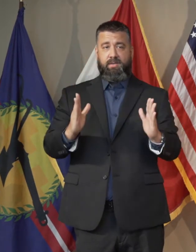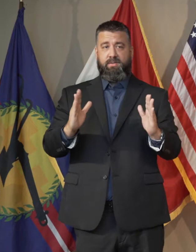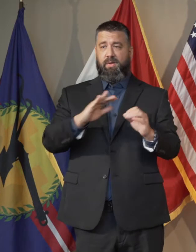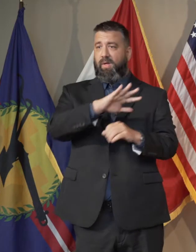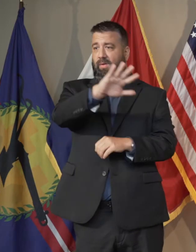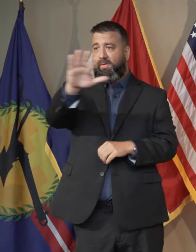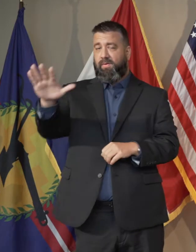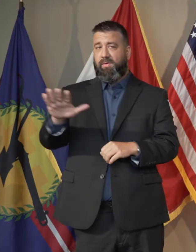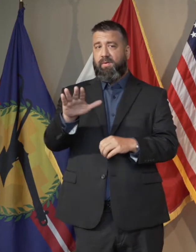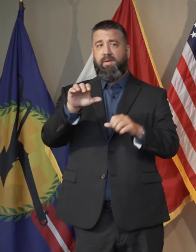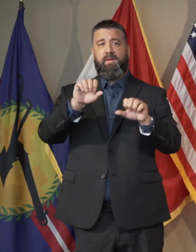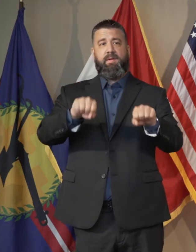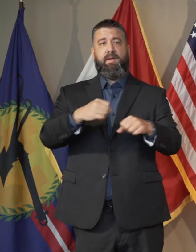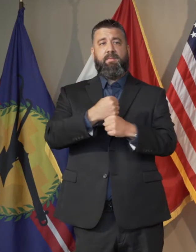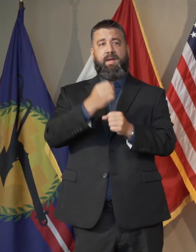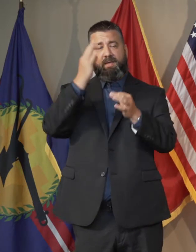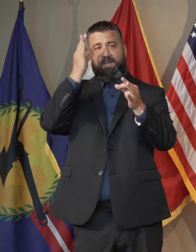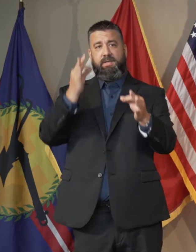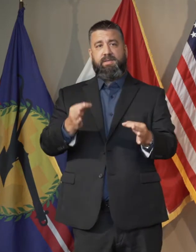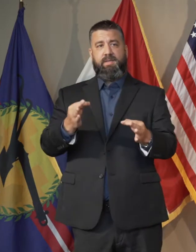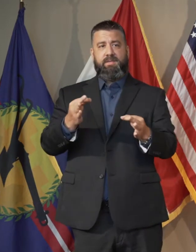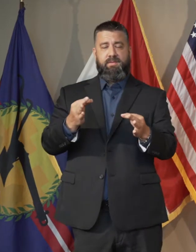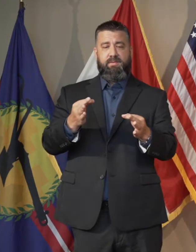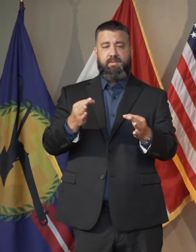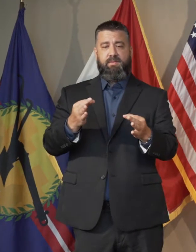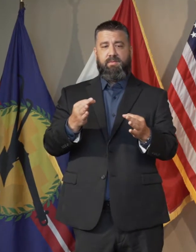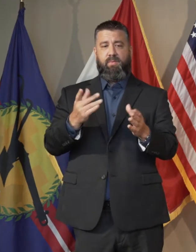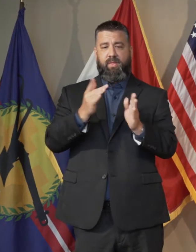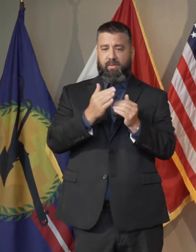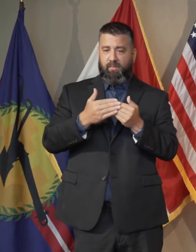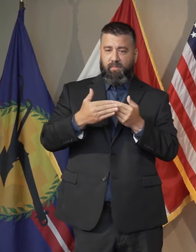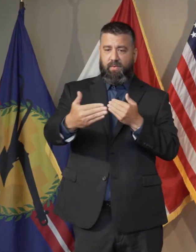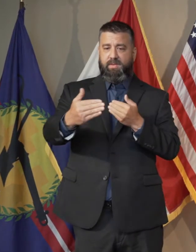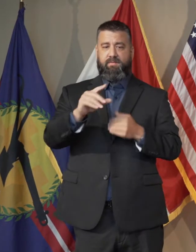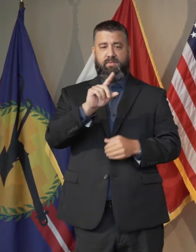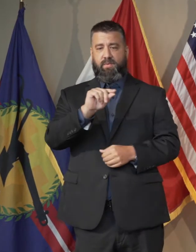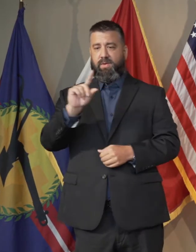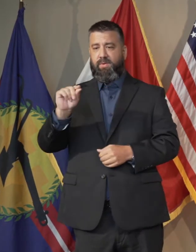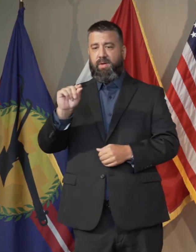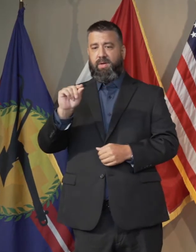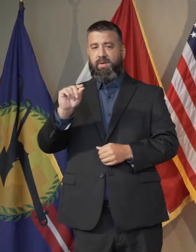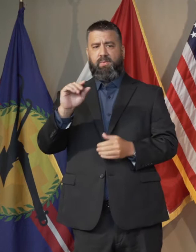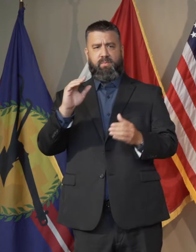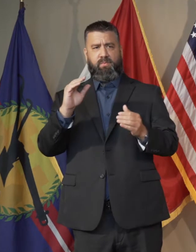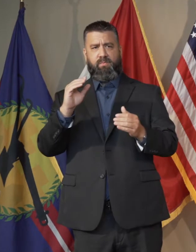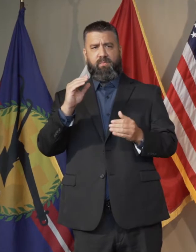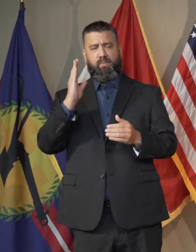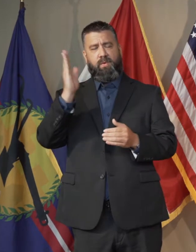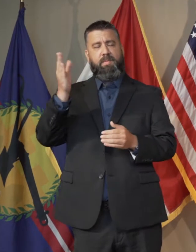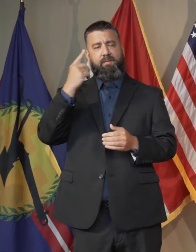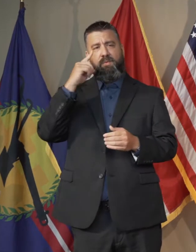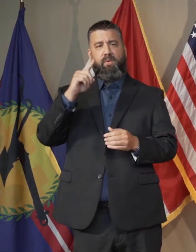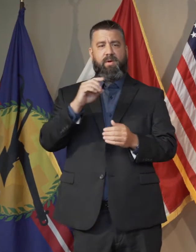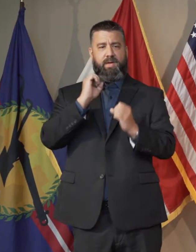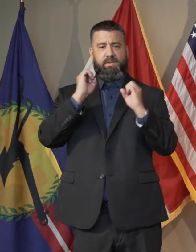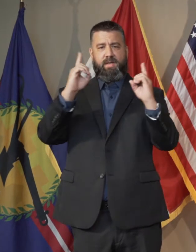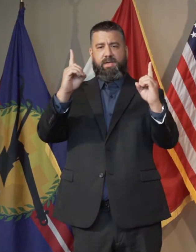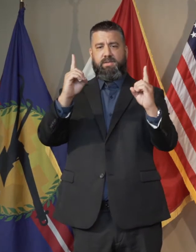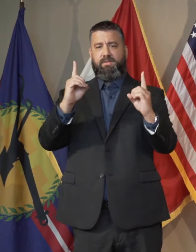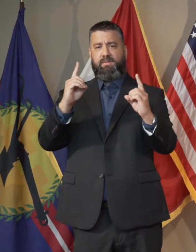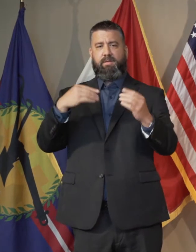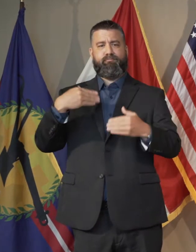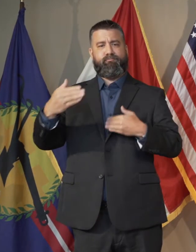can make decisions on what the remainder of 2020 will look like for education and also moving into